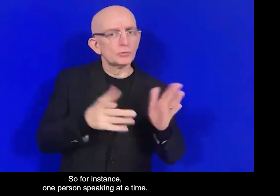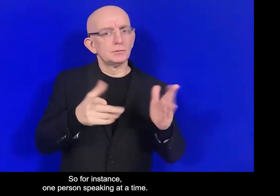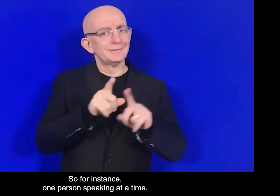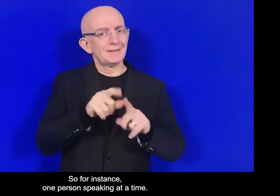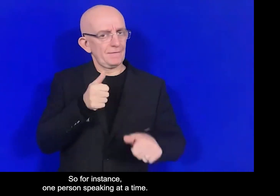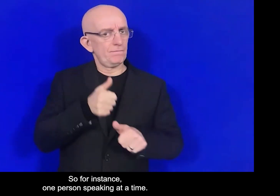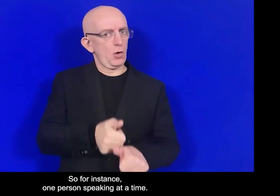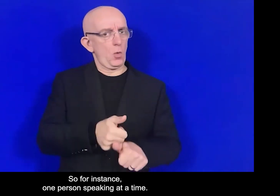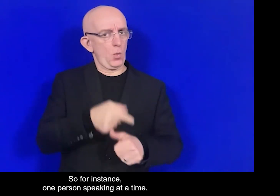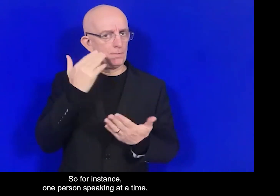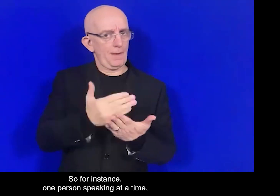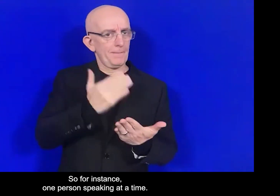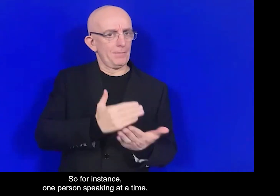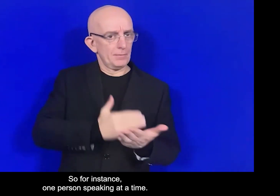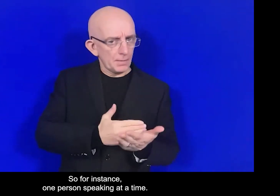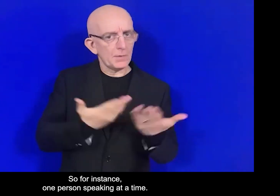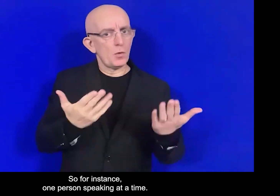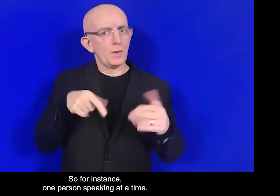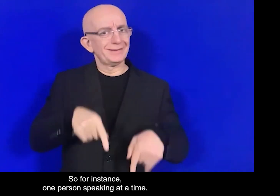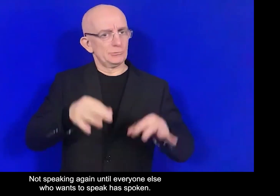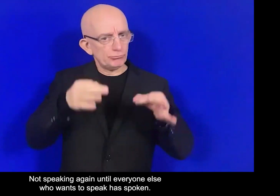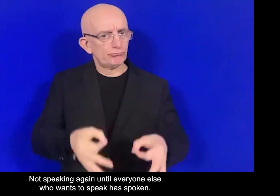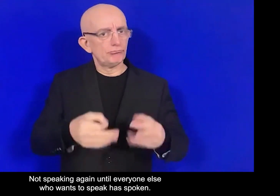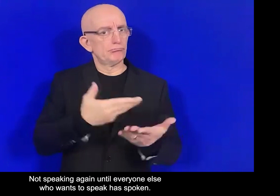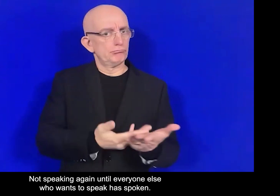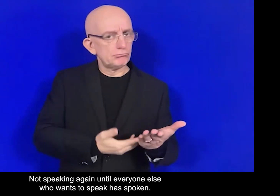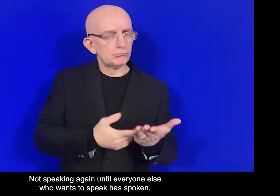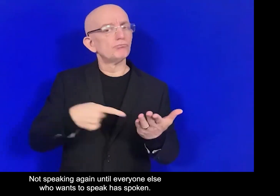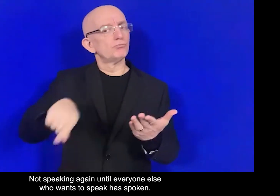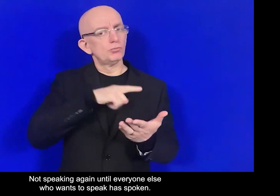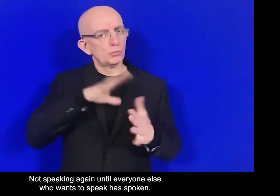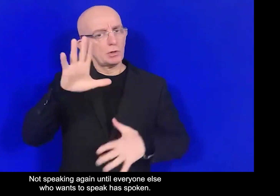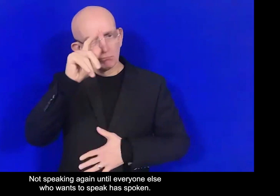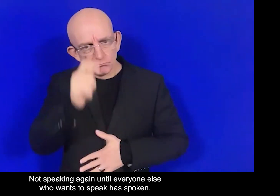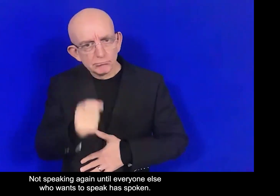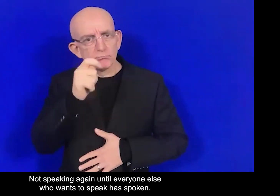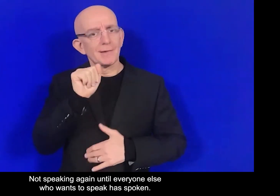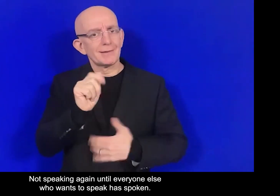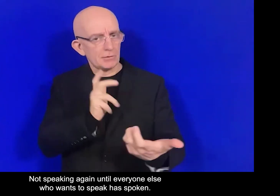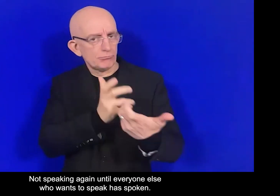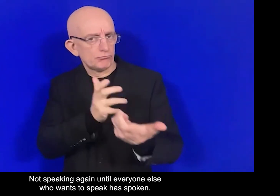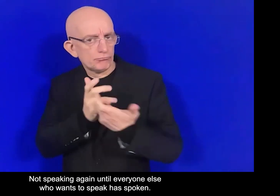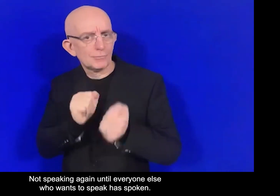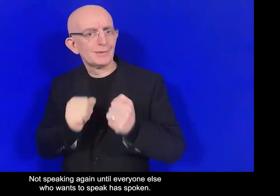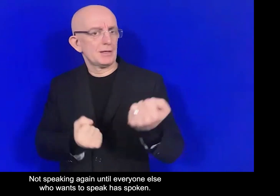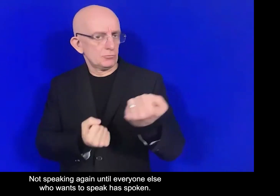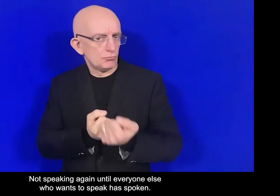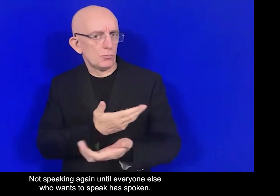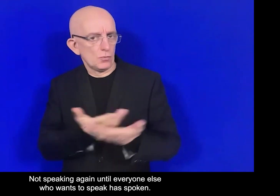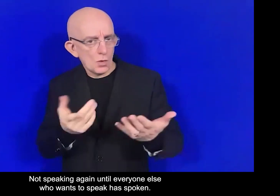one person speaking at a time, not speaking again till everyone else who wants to speak has